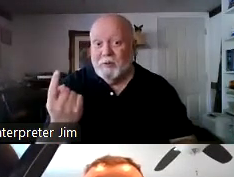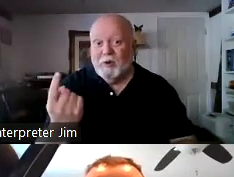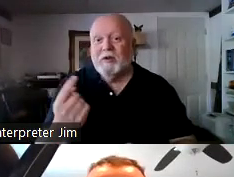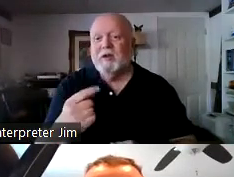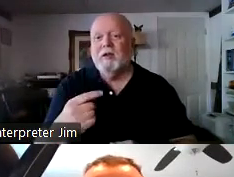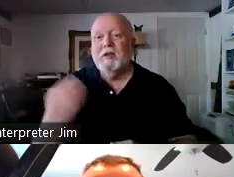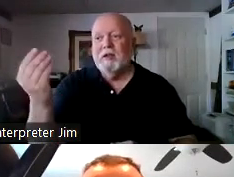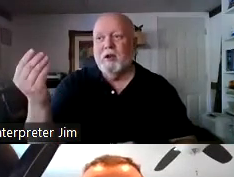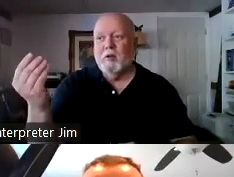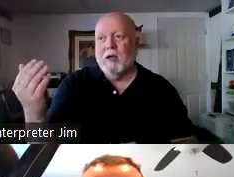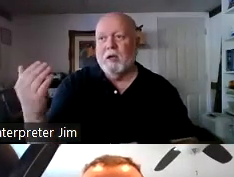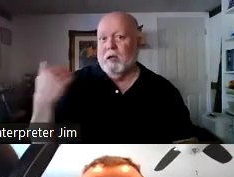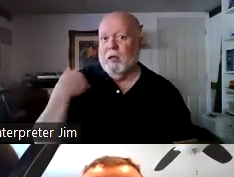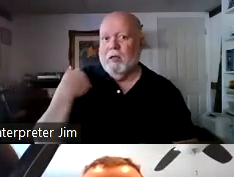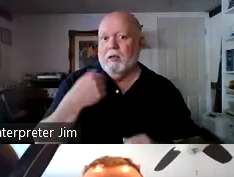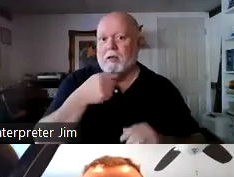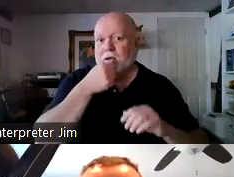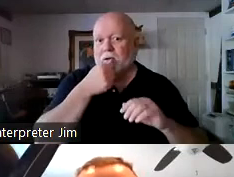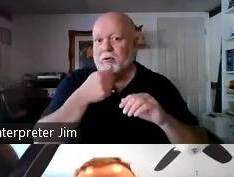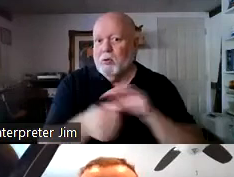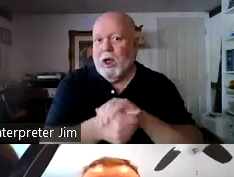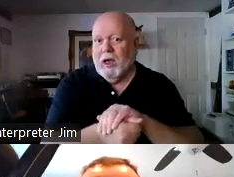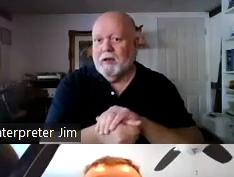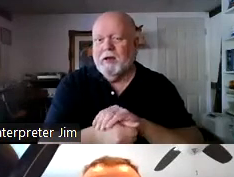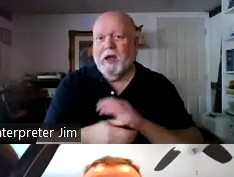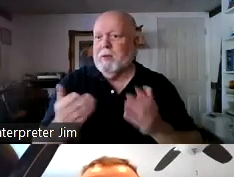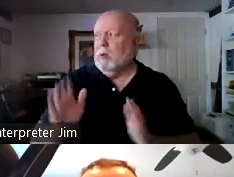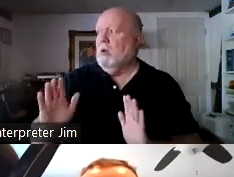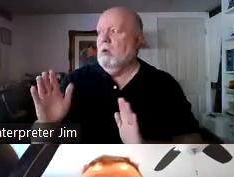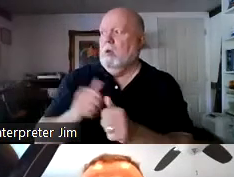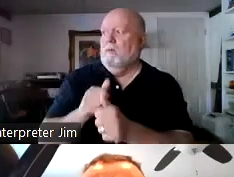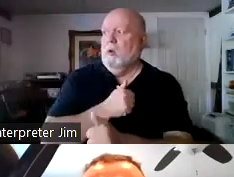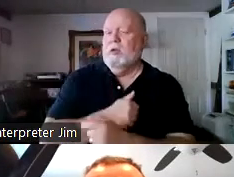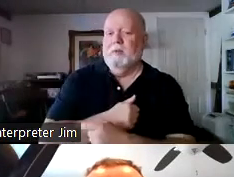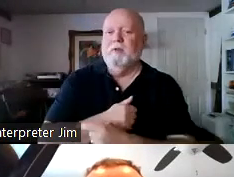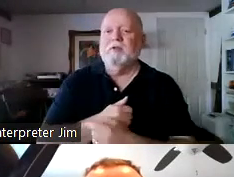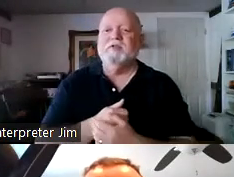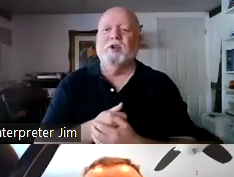I might not have jumped back into my addiction. So that's just what's coming up for me.